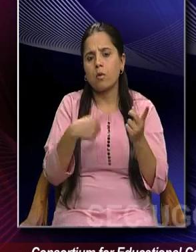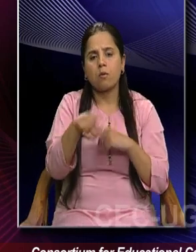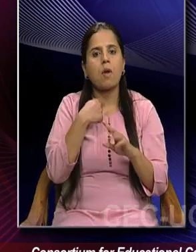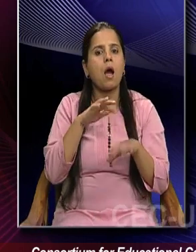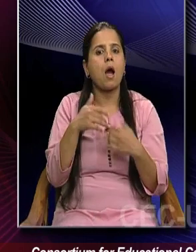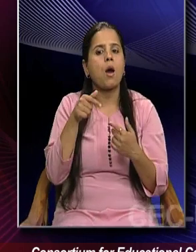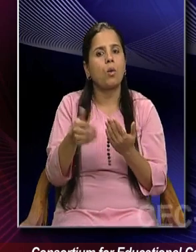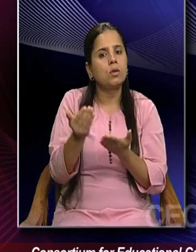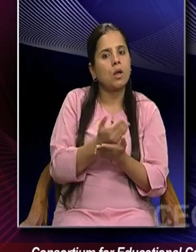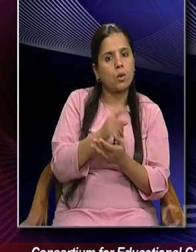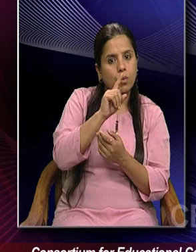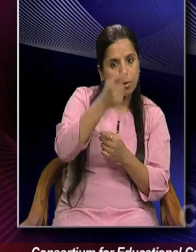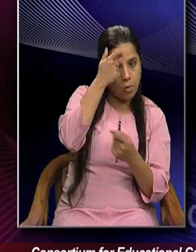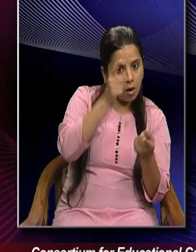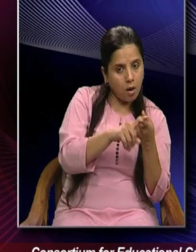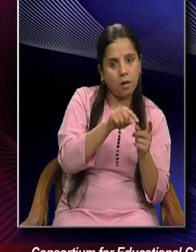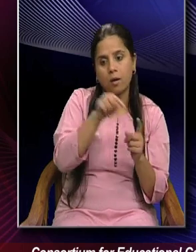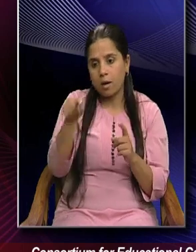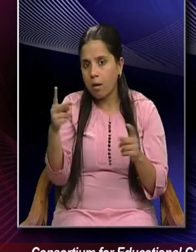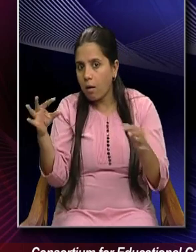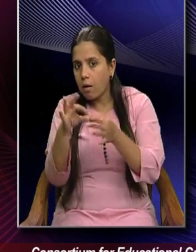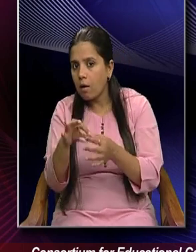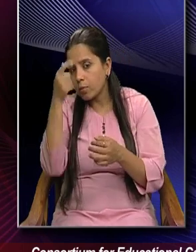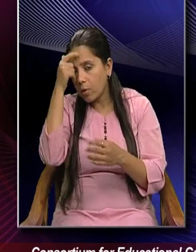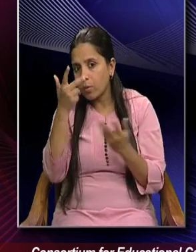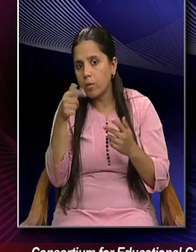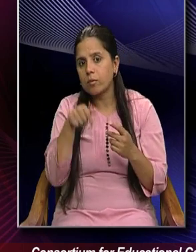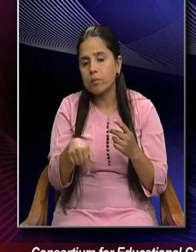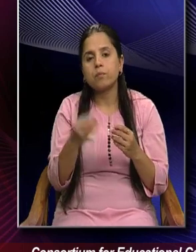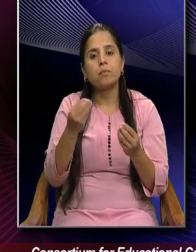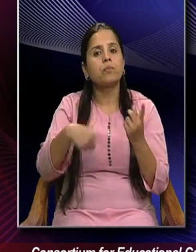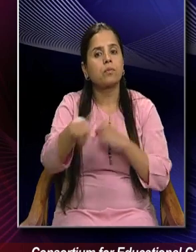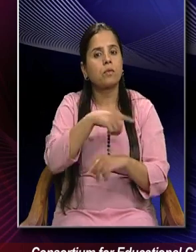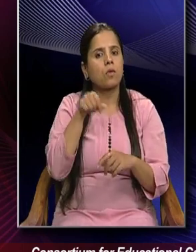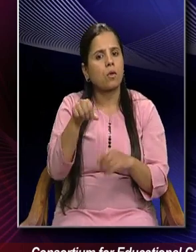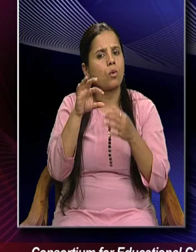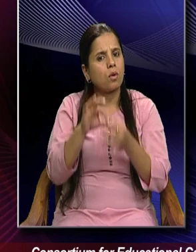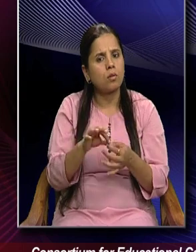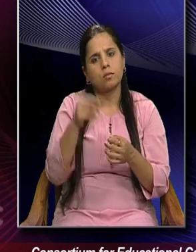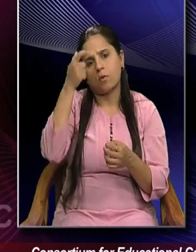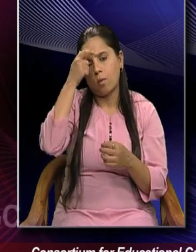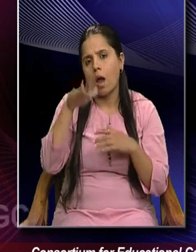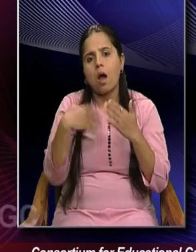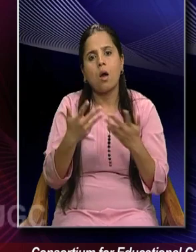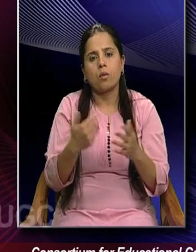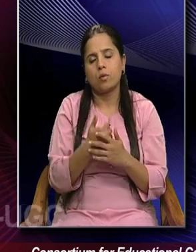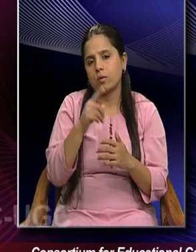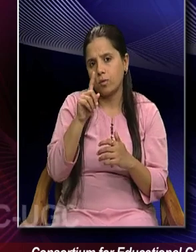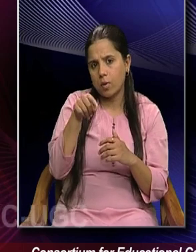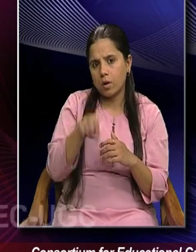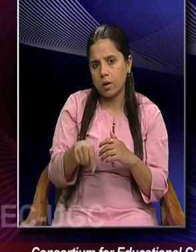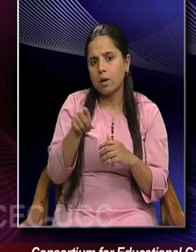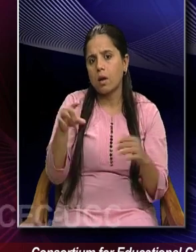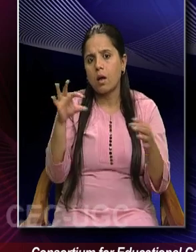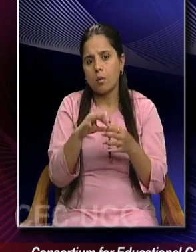cover one crisis with the interconnected issues or sub-themes of that particular issue. One crisis often